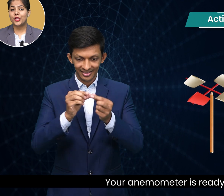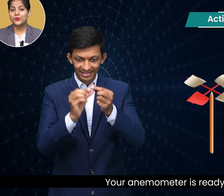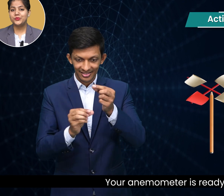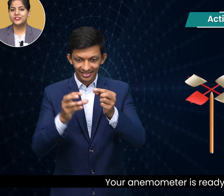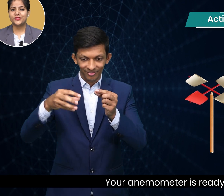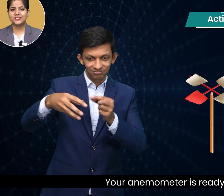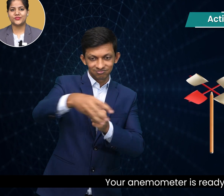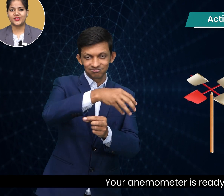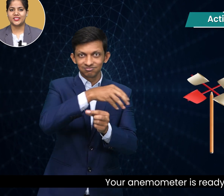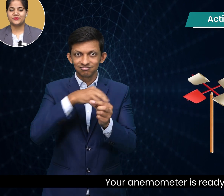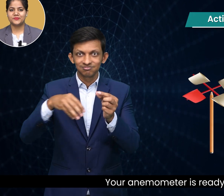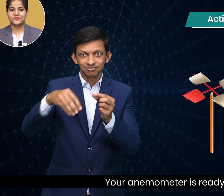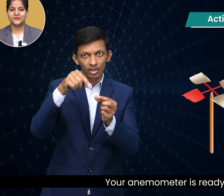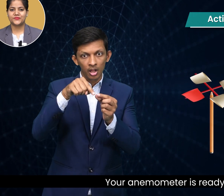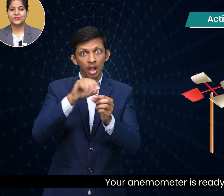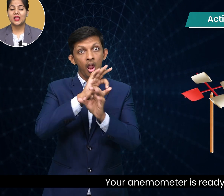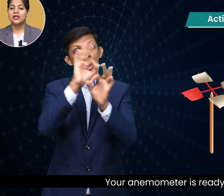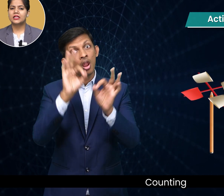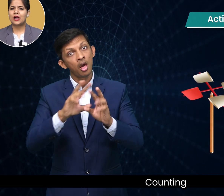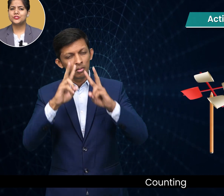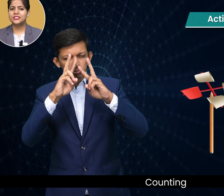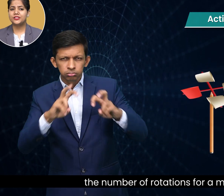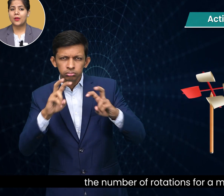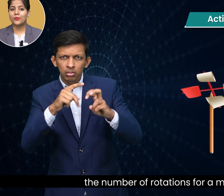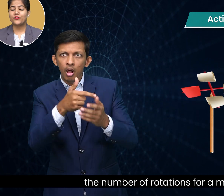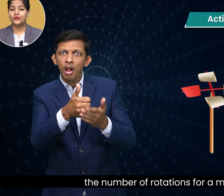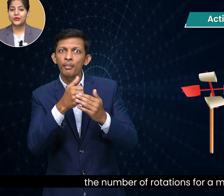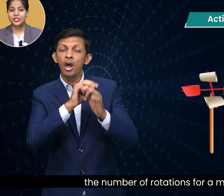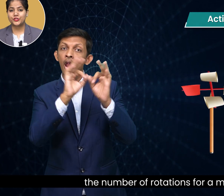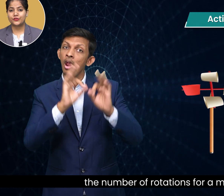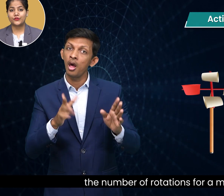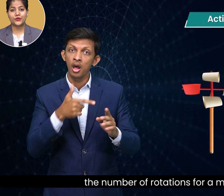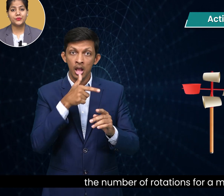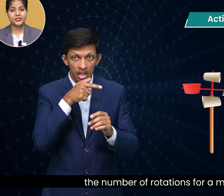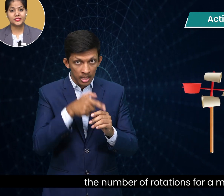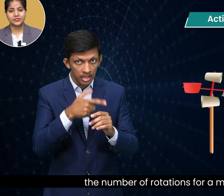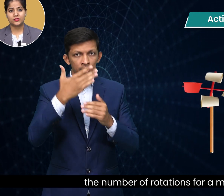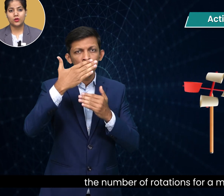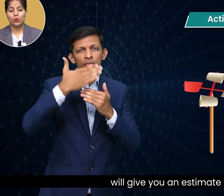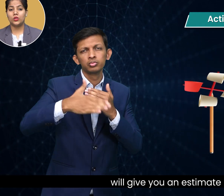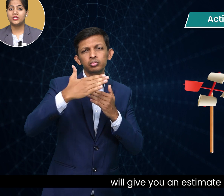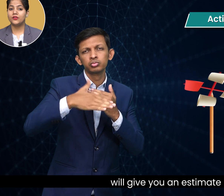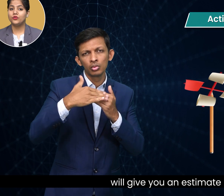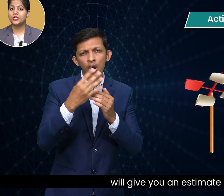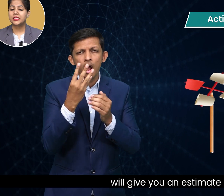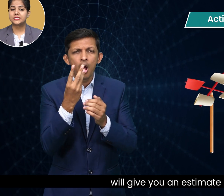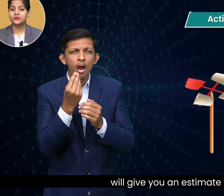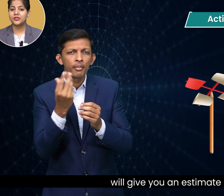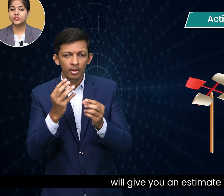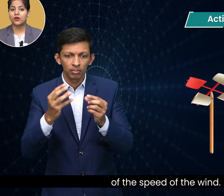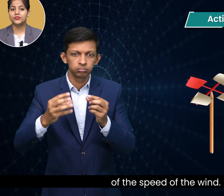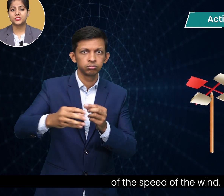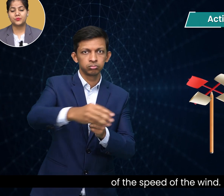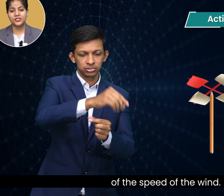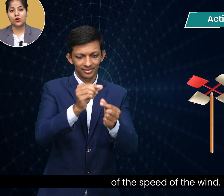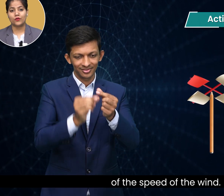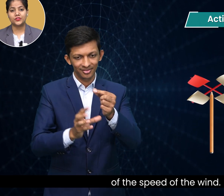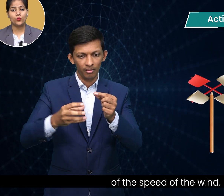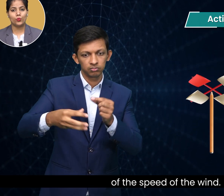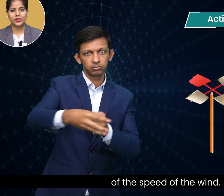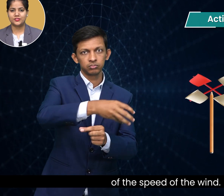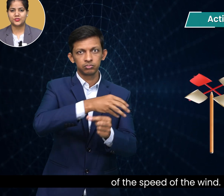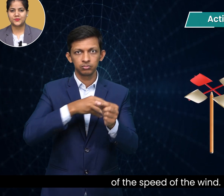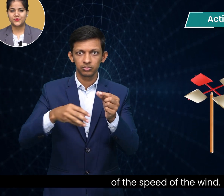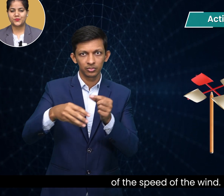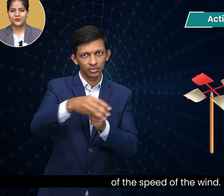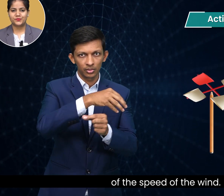Your anemometer is ready. Counting the number of rotation for a minute will give you an estimate of the speed of